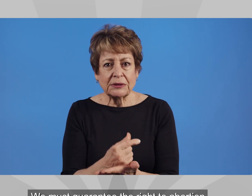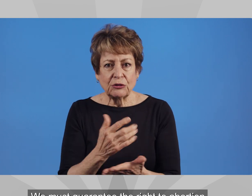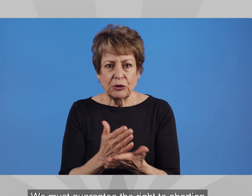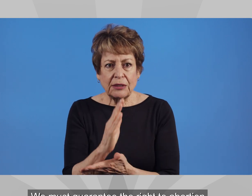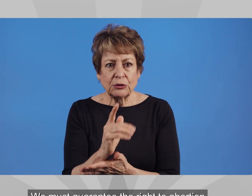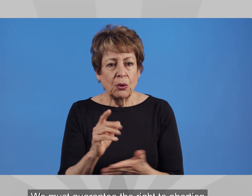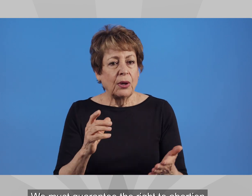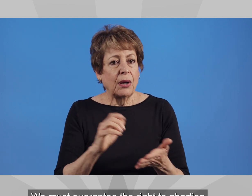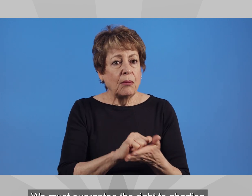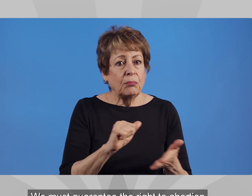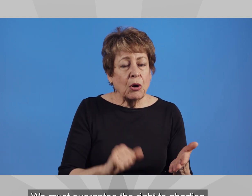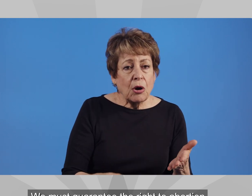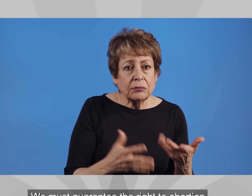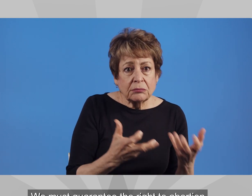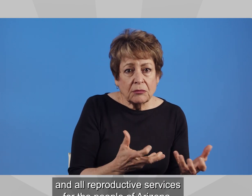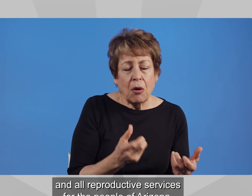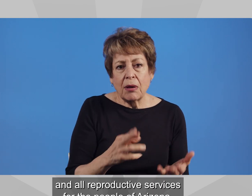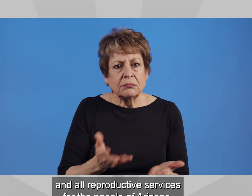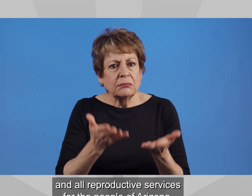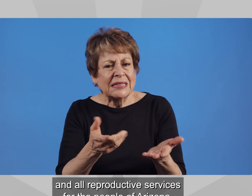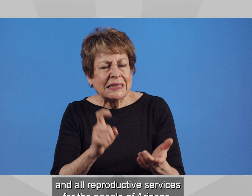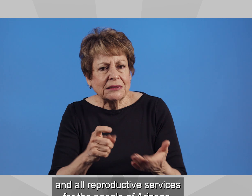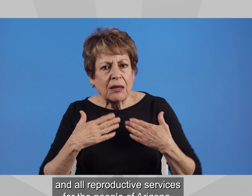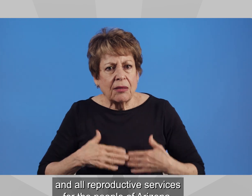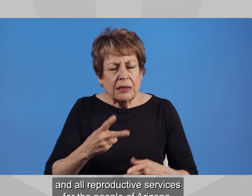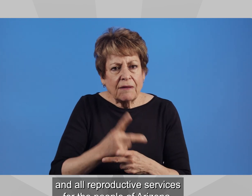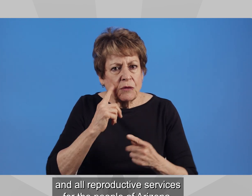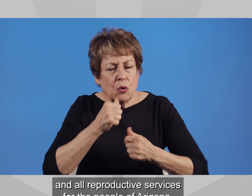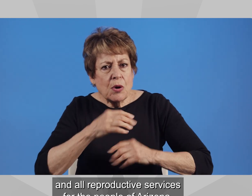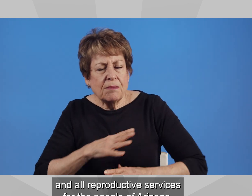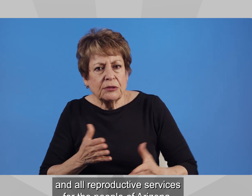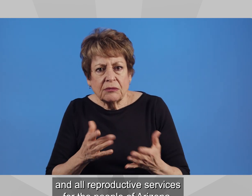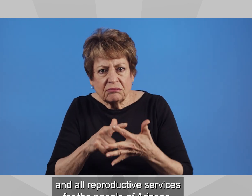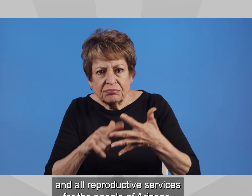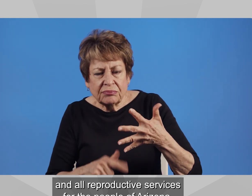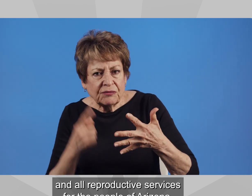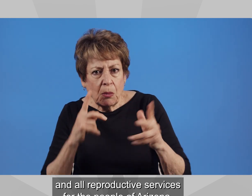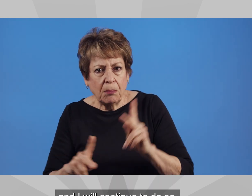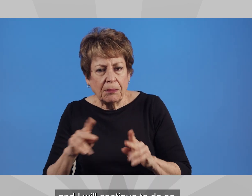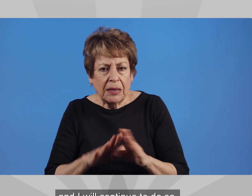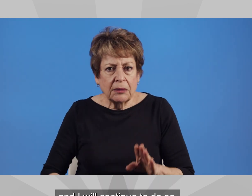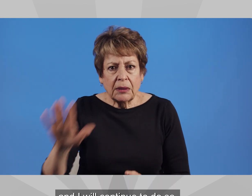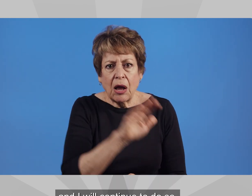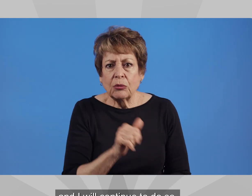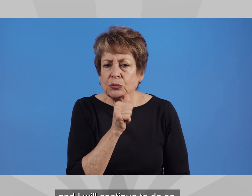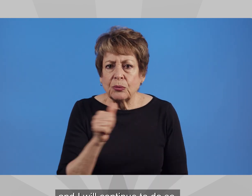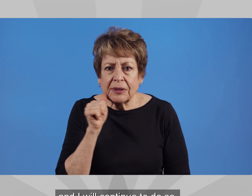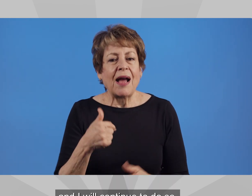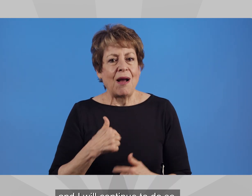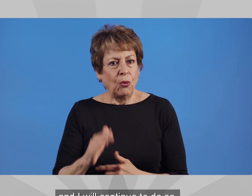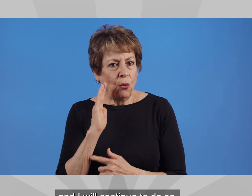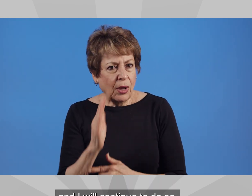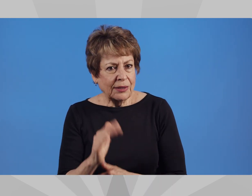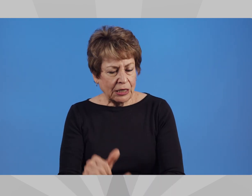We must guarantee the right to abortion and all reproductive services for the people of Arizona, and I will continue